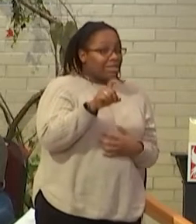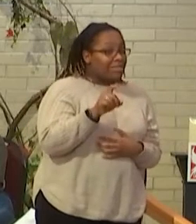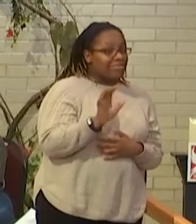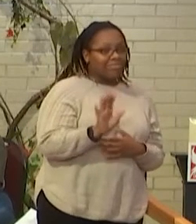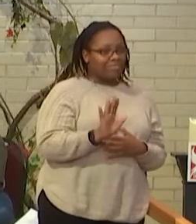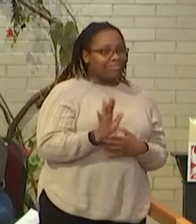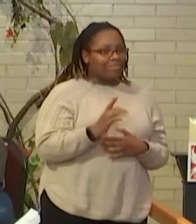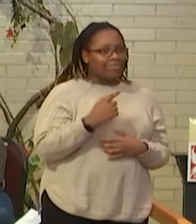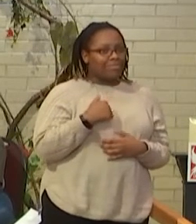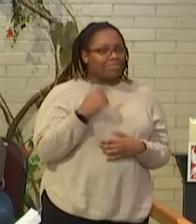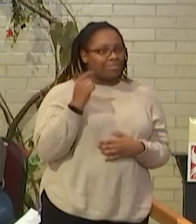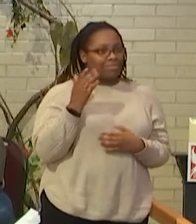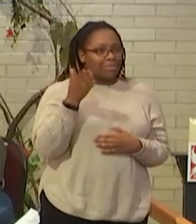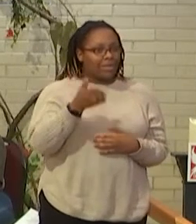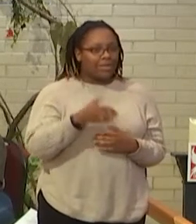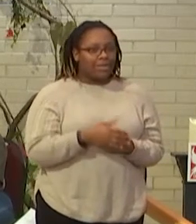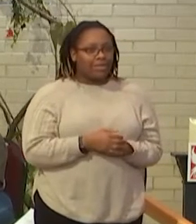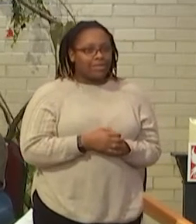box.